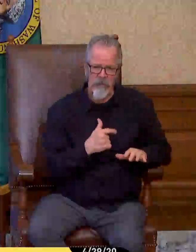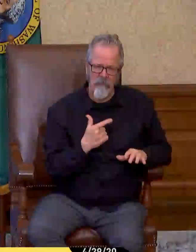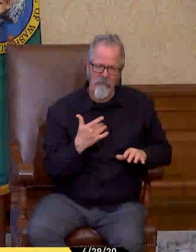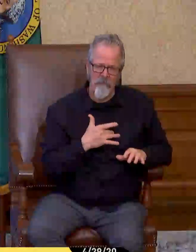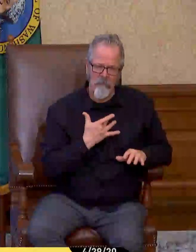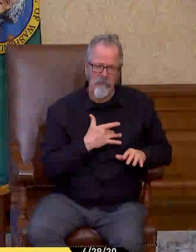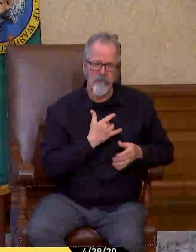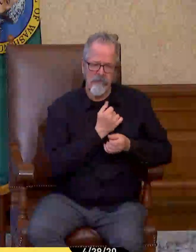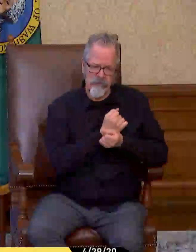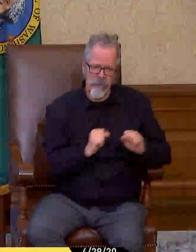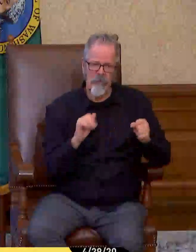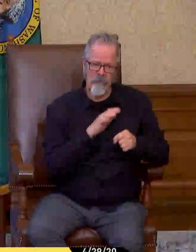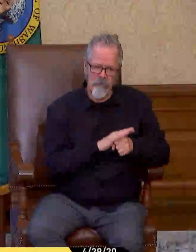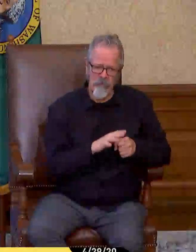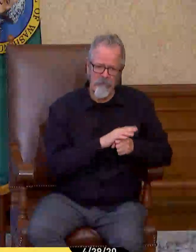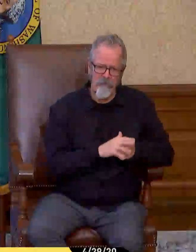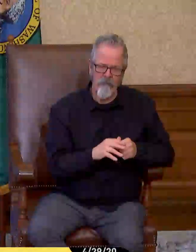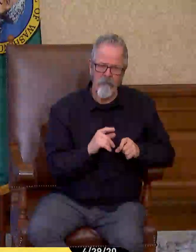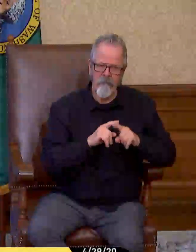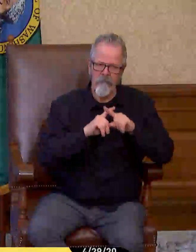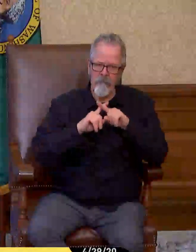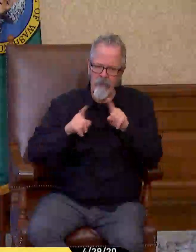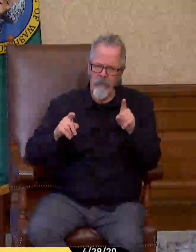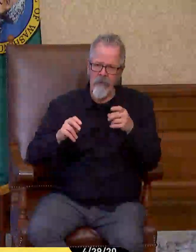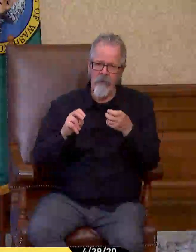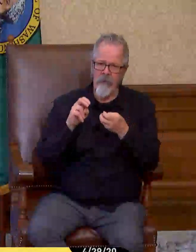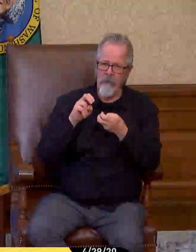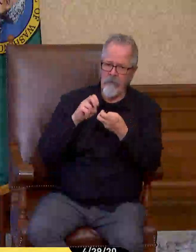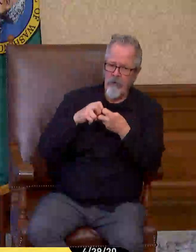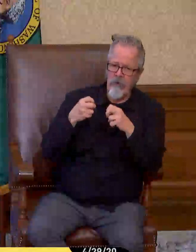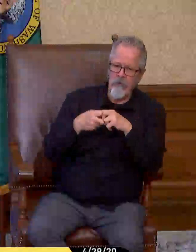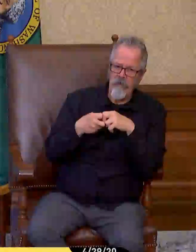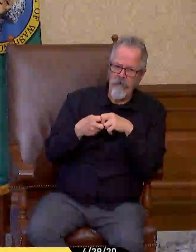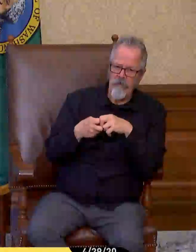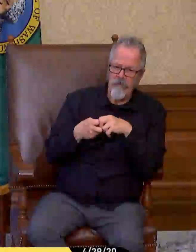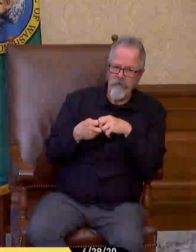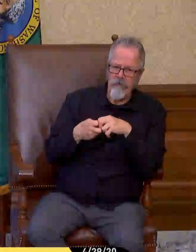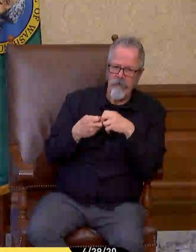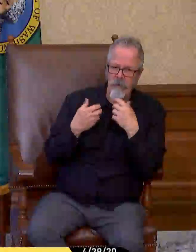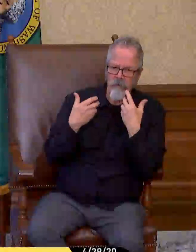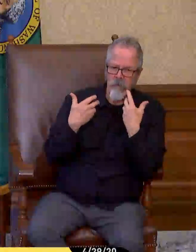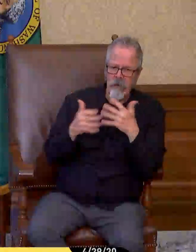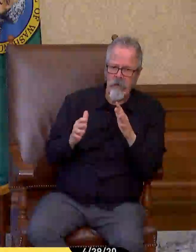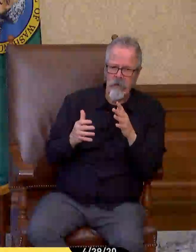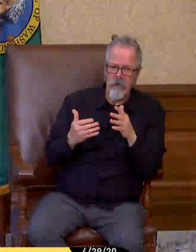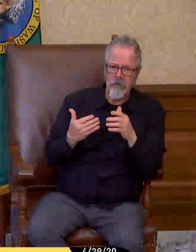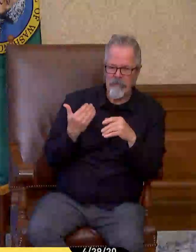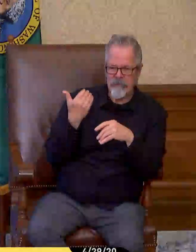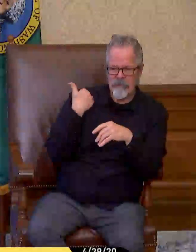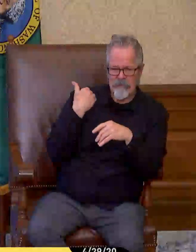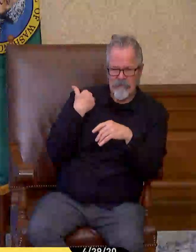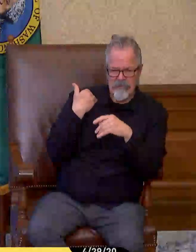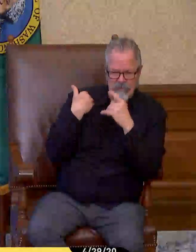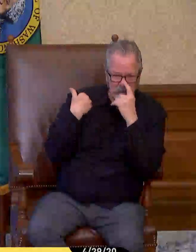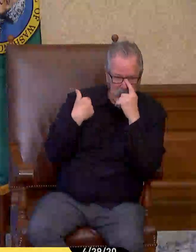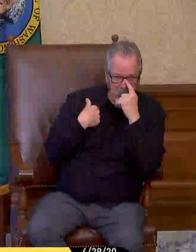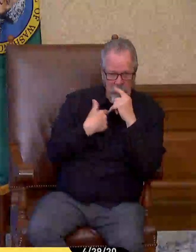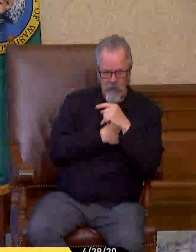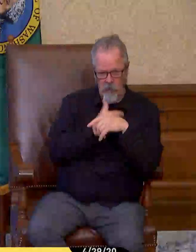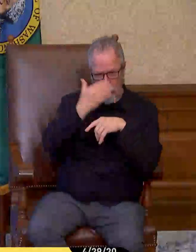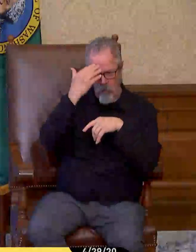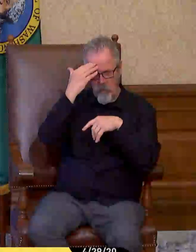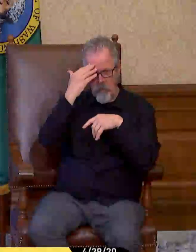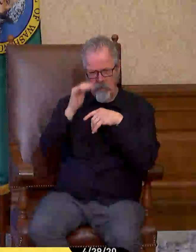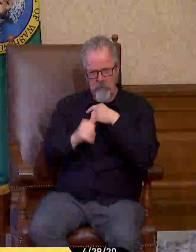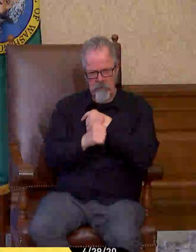over on Elkai Beach. So why do you have faith in the ability of people to abide by the rules when it